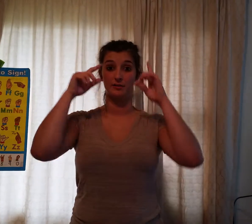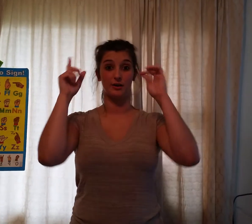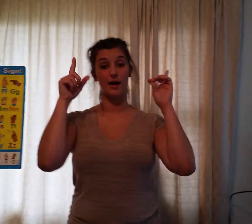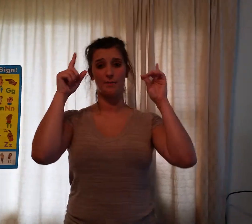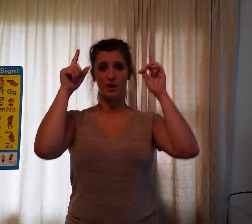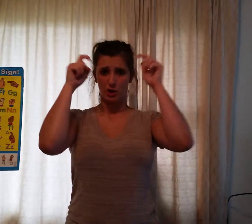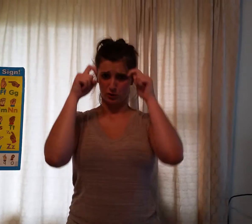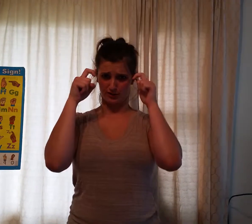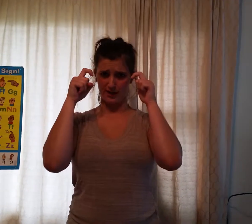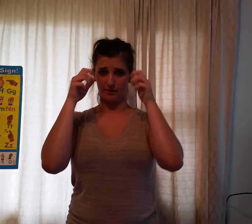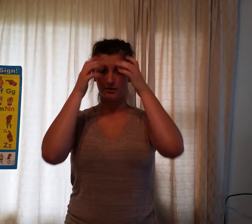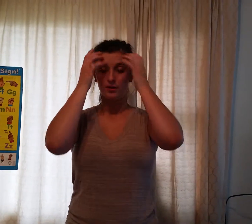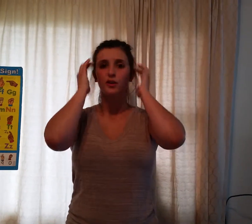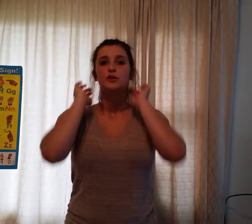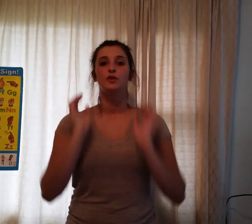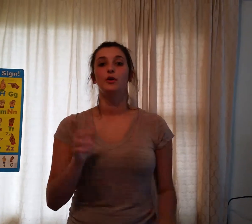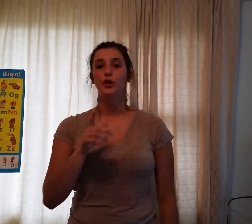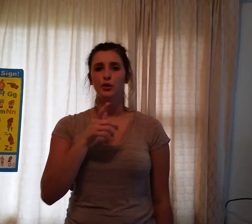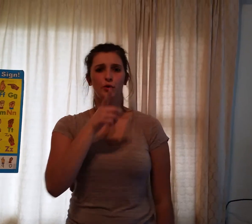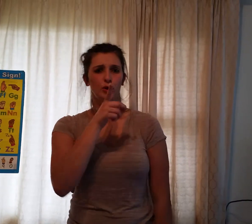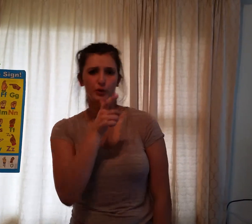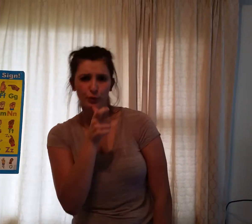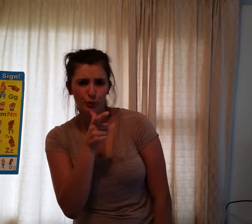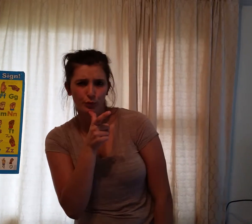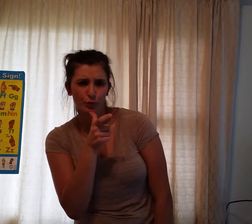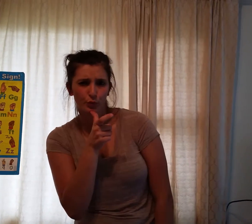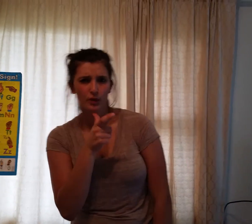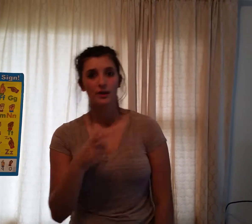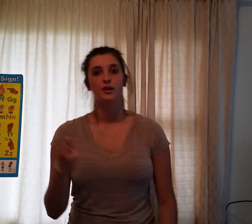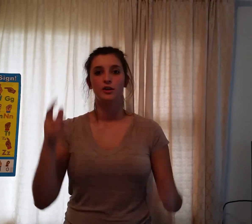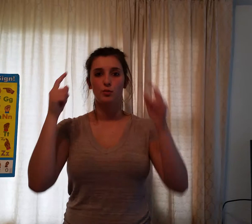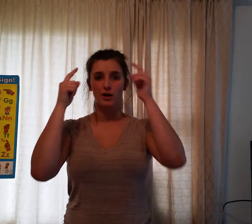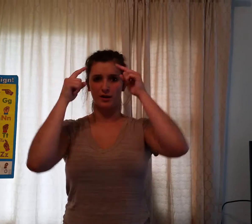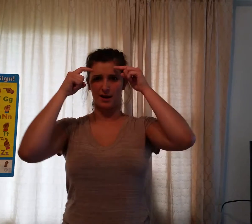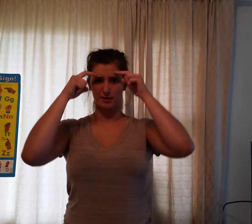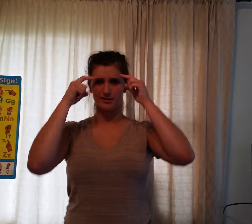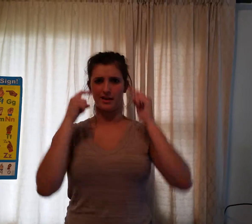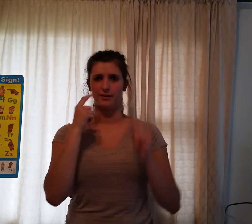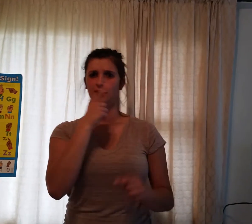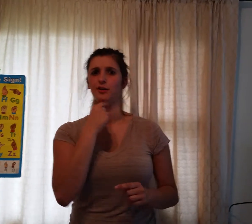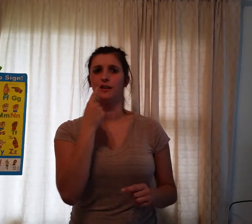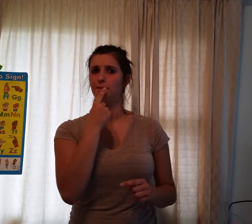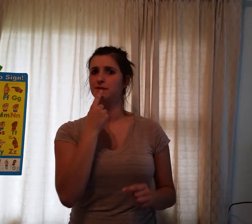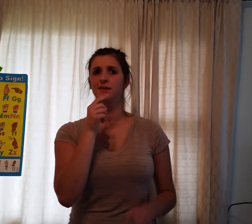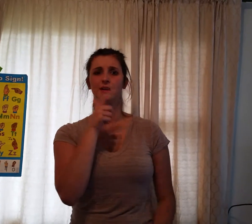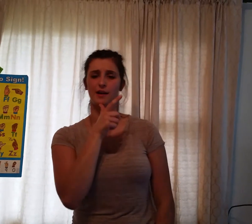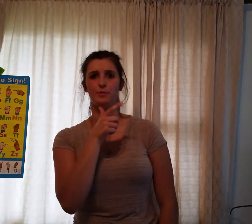are up or down. So who, you want your eyebrows down and your lips kind of